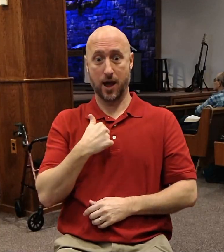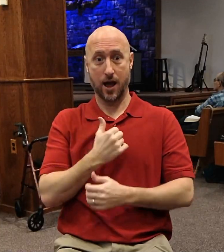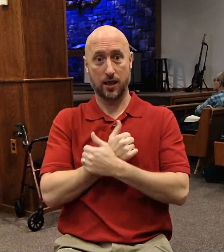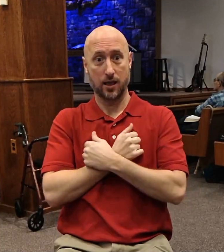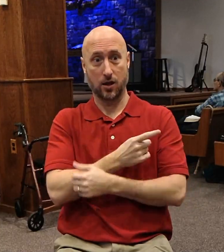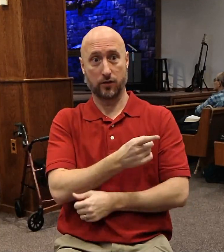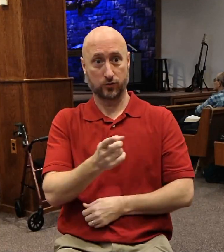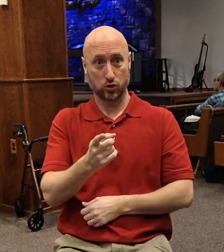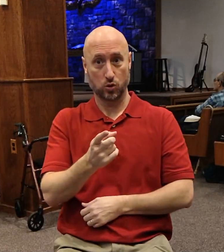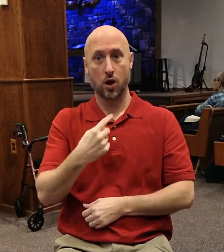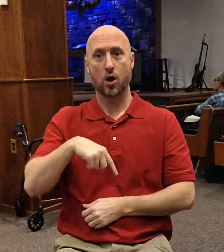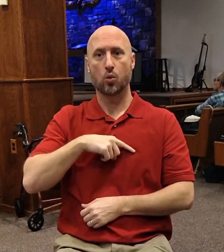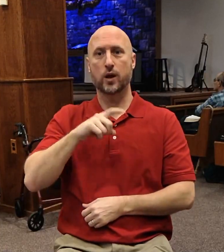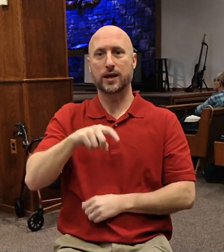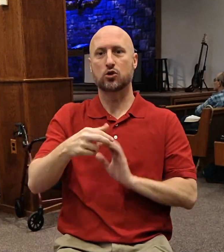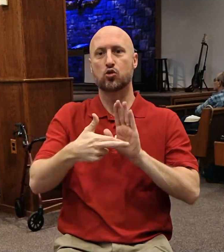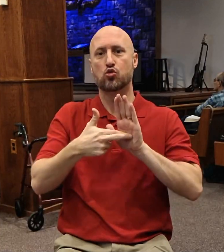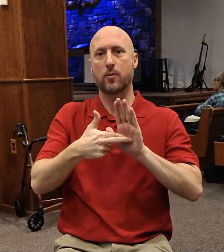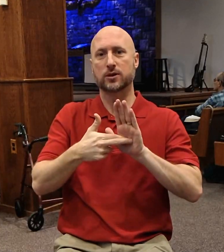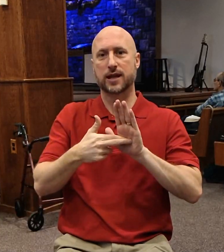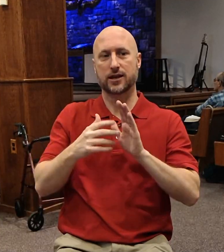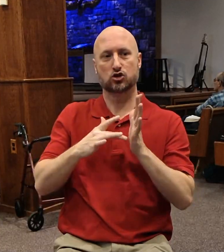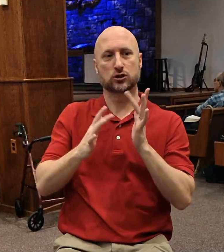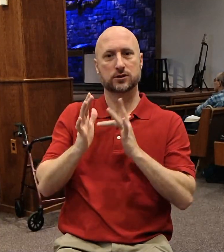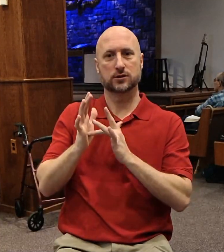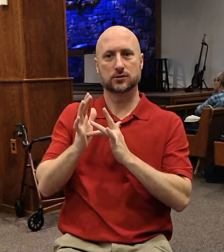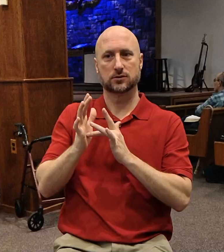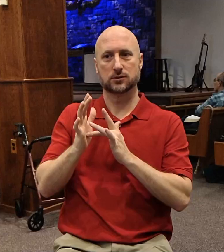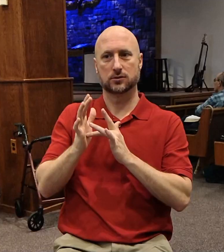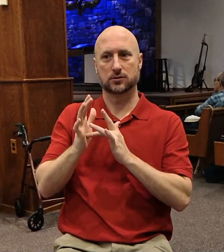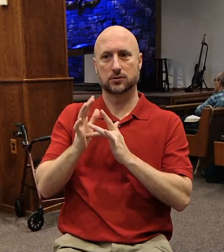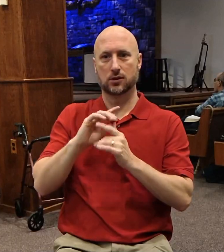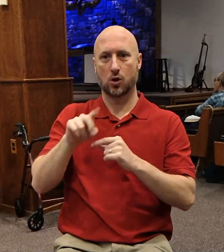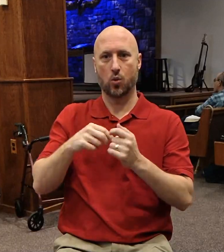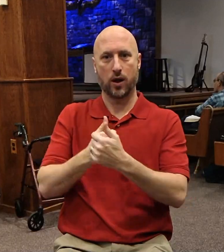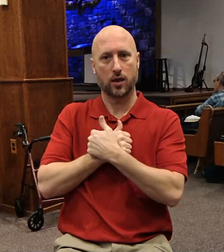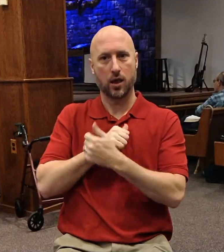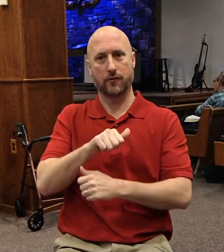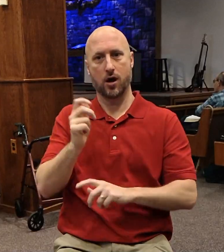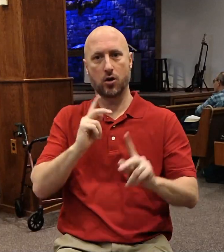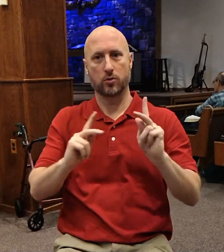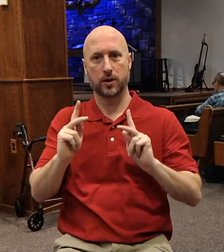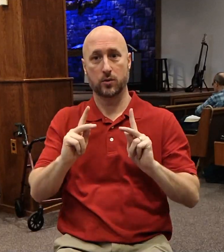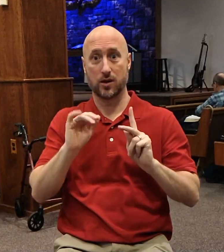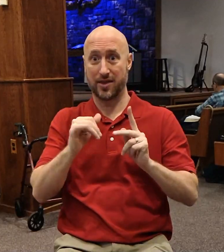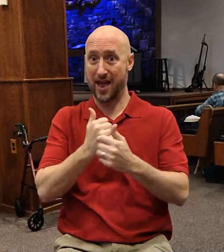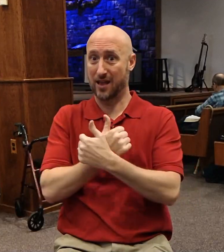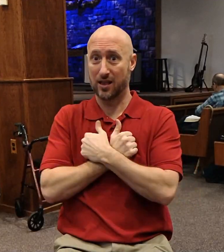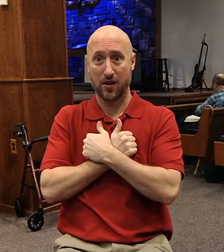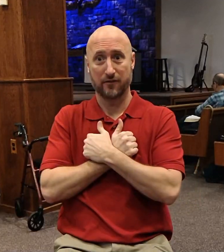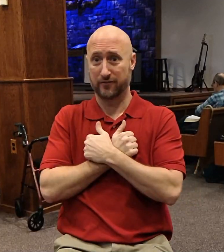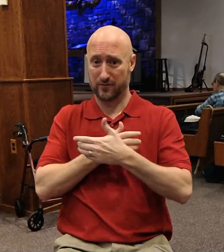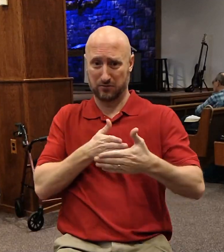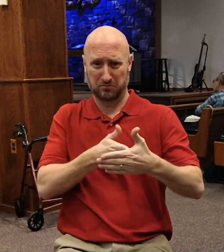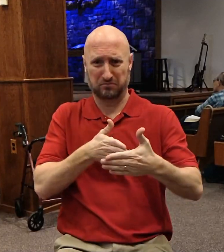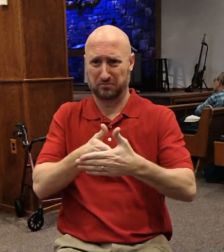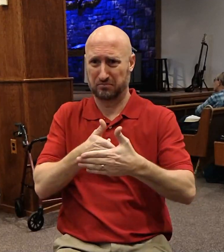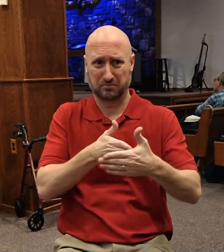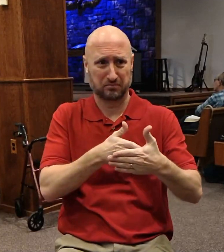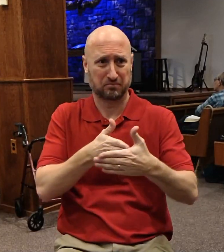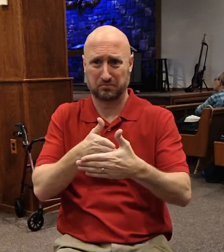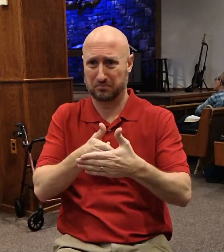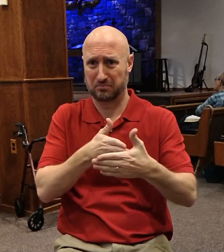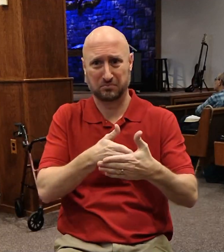someone. It is a love that is not a prejudice love.